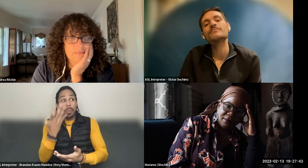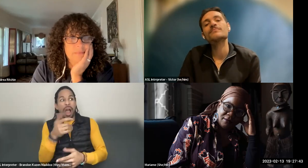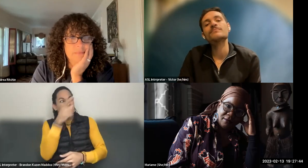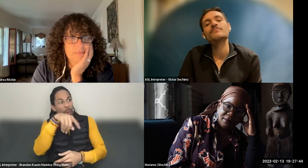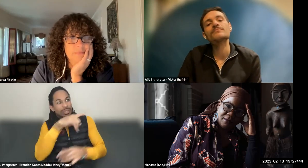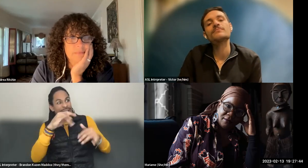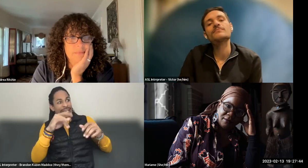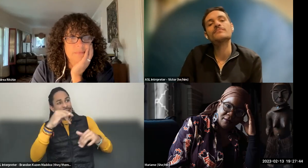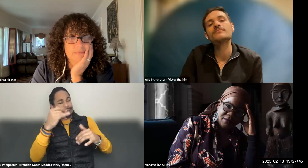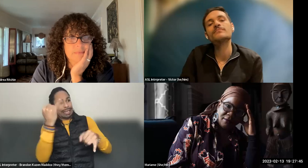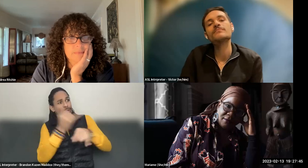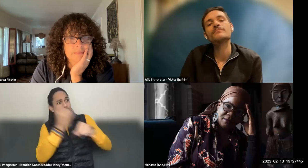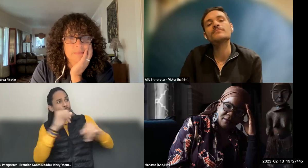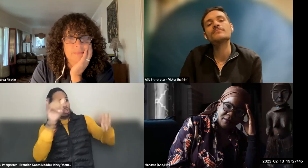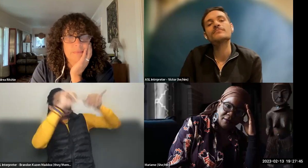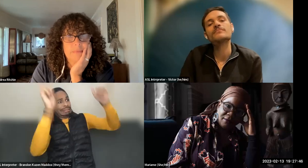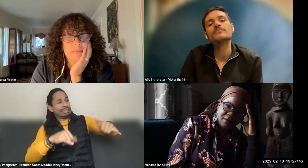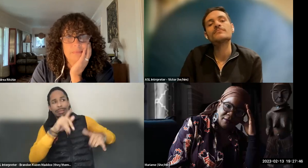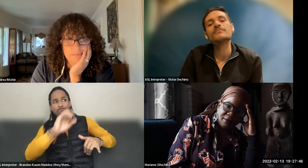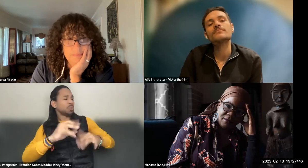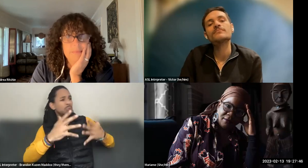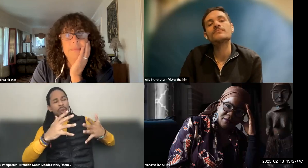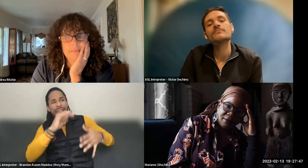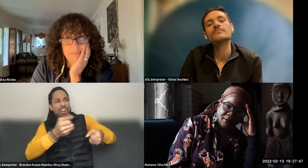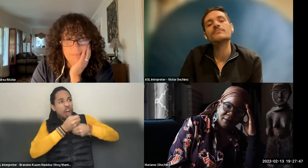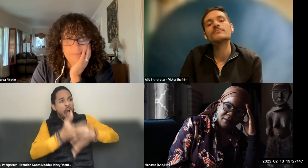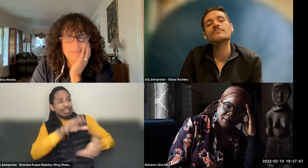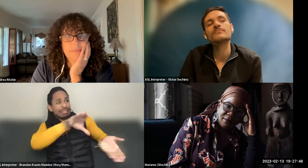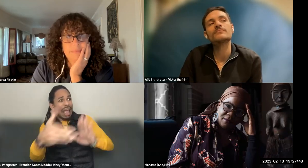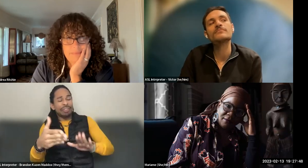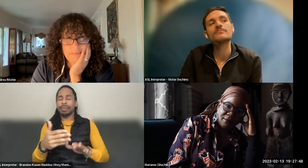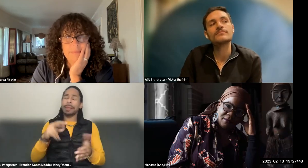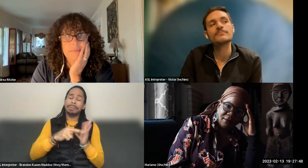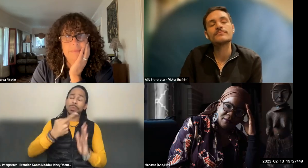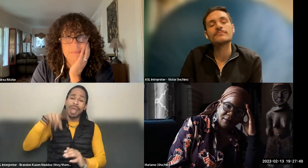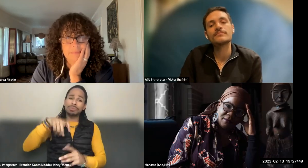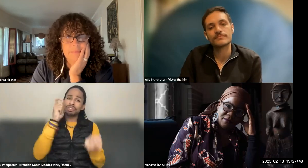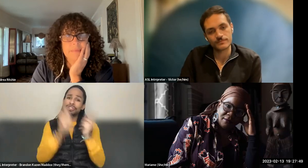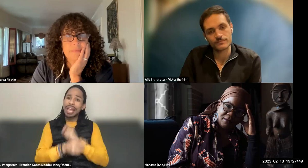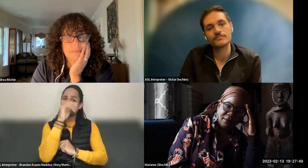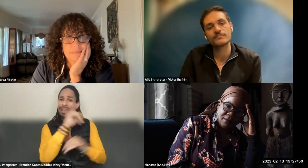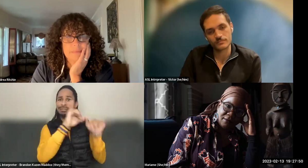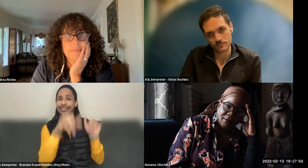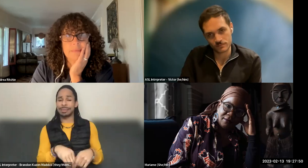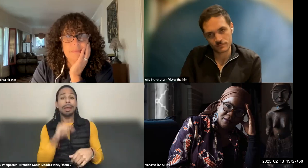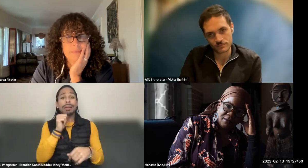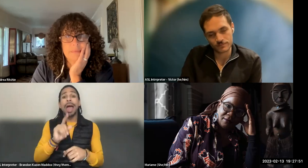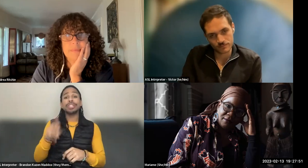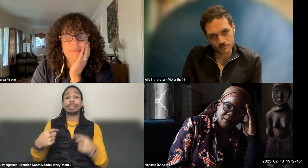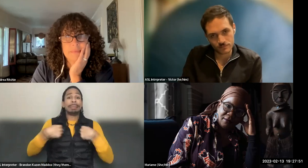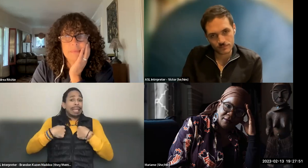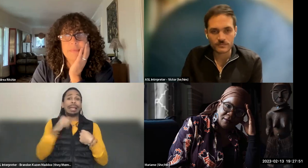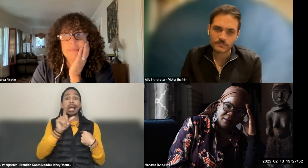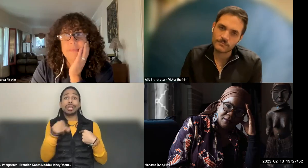they do, then we are going to have to change that. We, not just 1 or 2 people, not just a small group of people on the